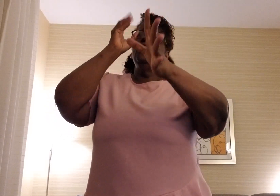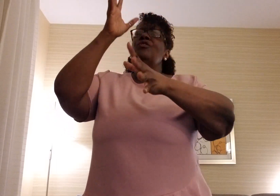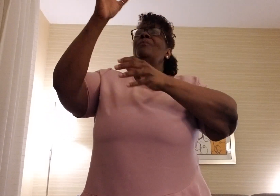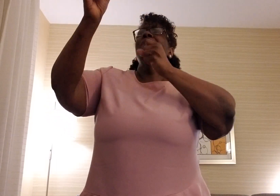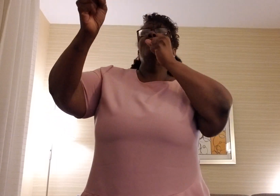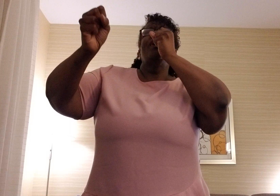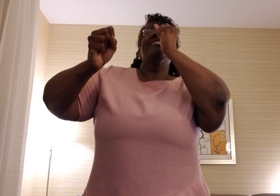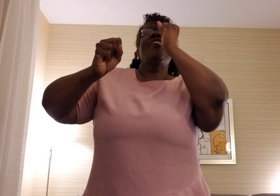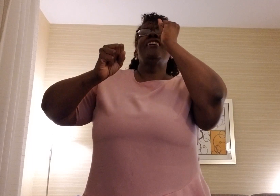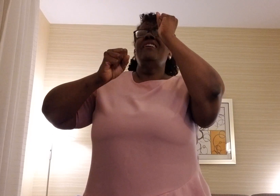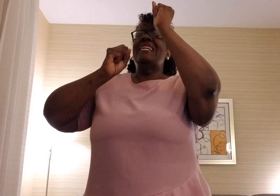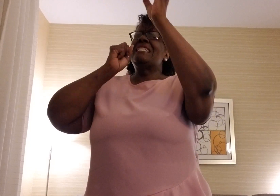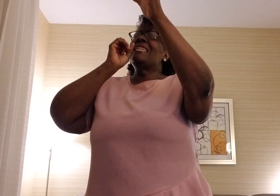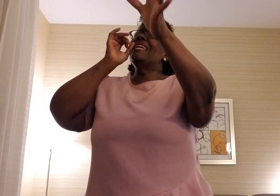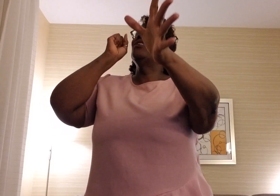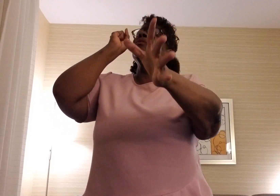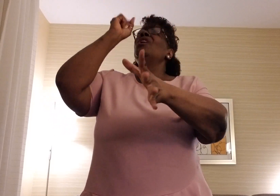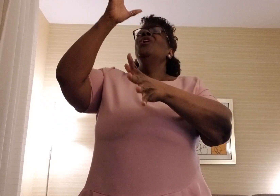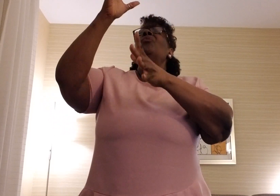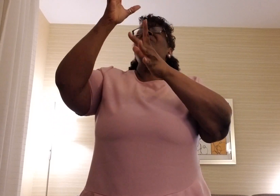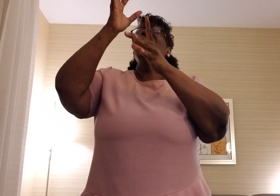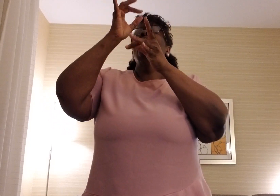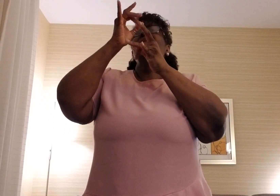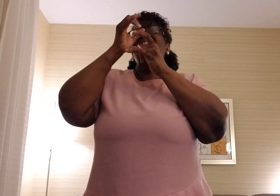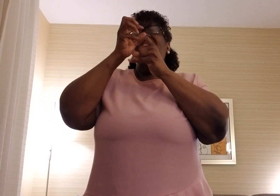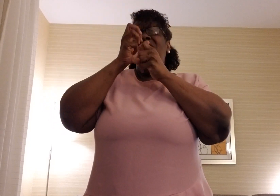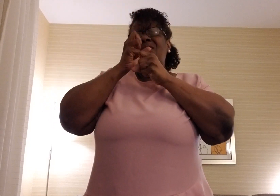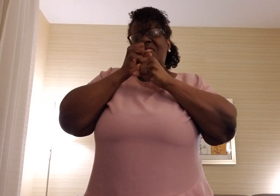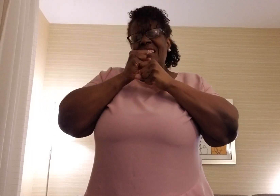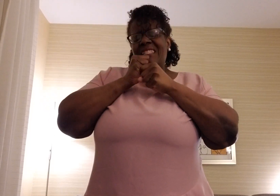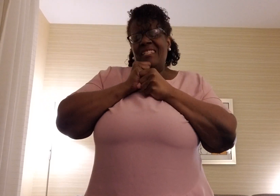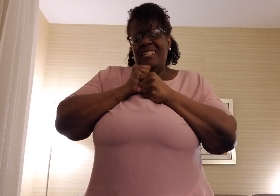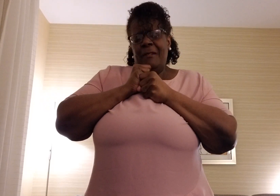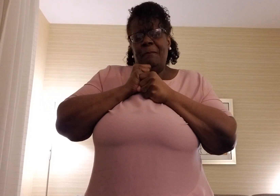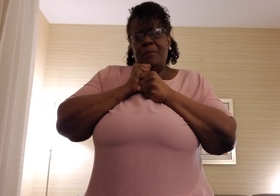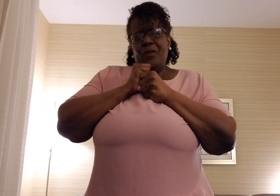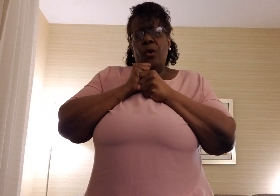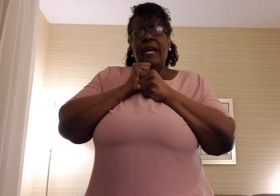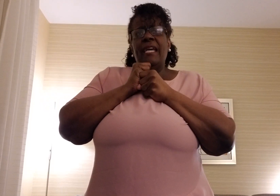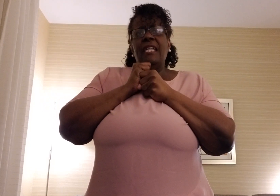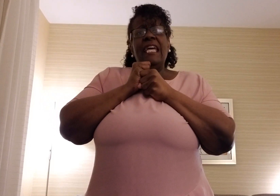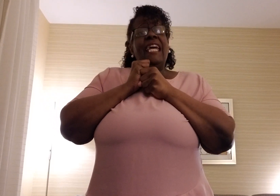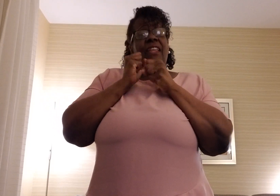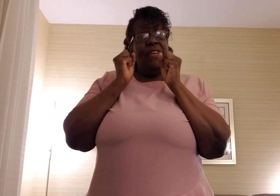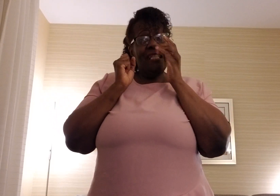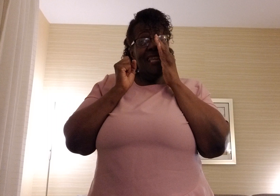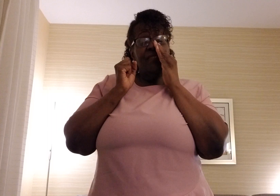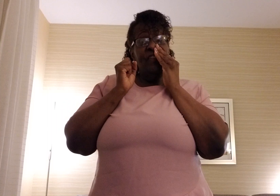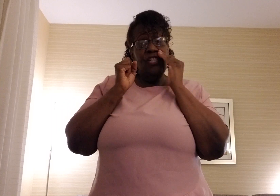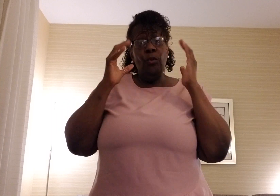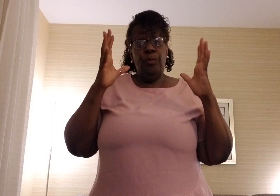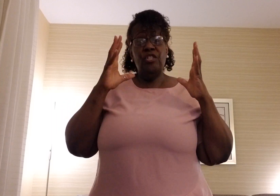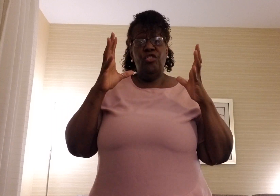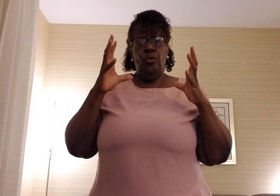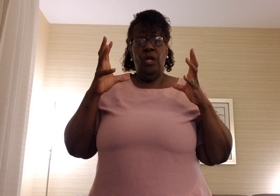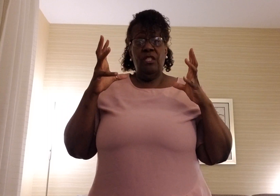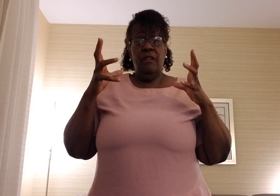use. So I started out a singer with no song to sing. Okay? And that's that visual picture you want